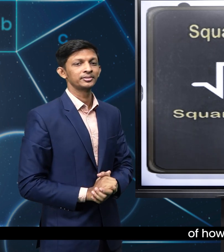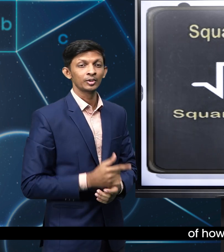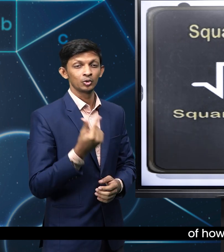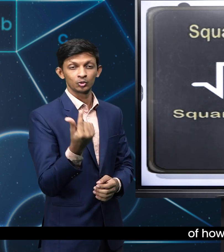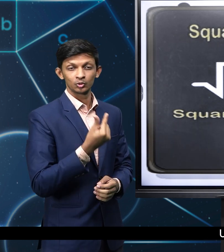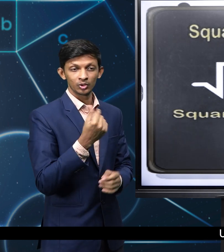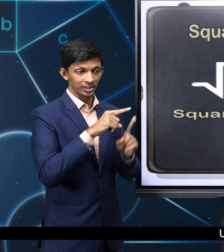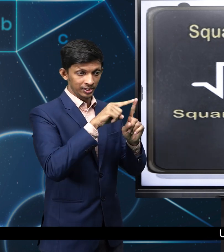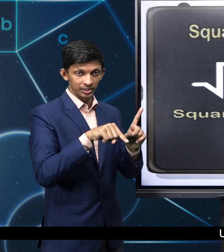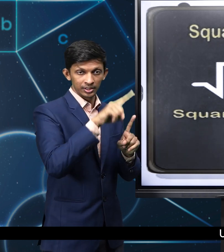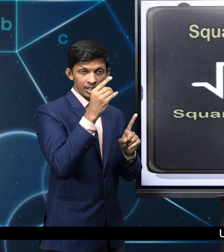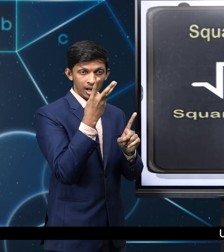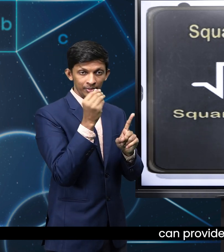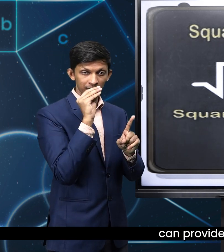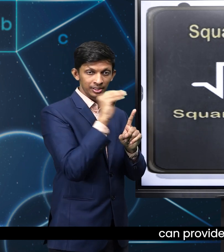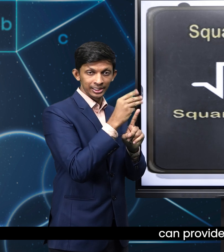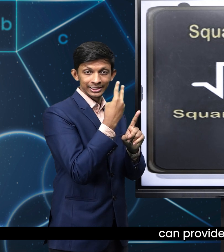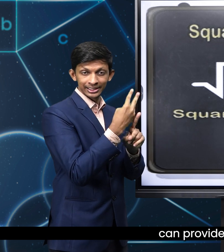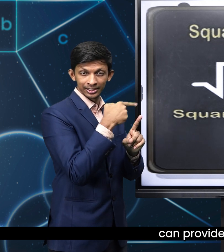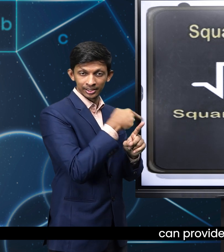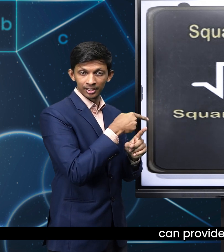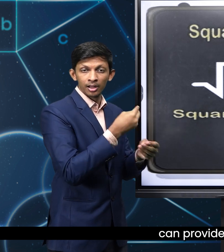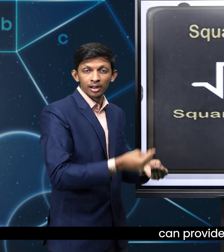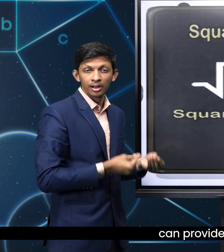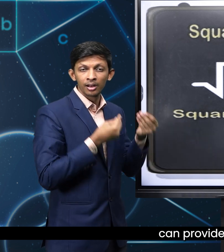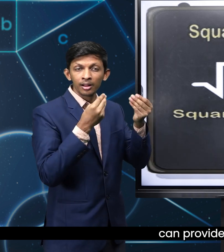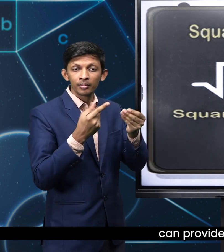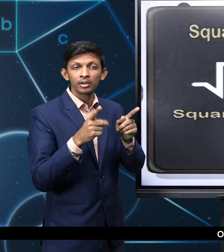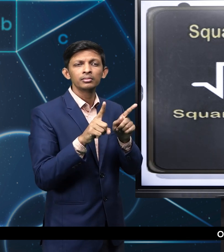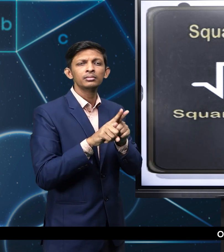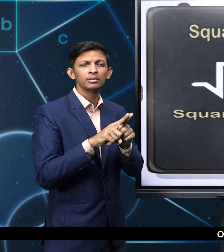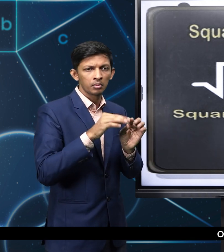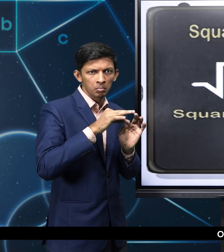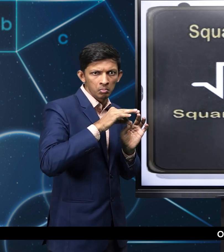Using cube roots can provide a more precise dimension of the apartment.